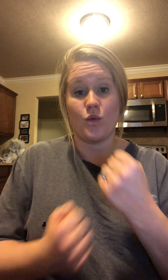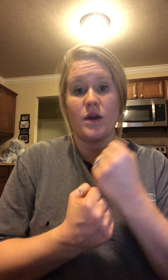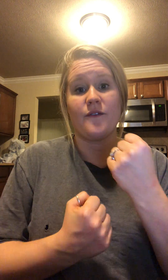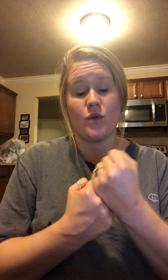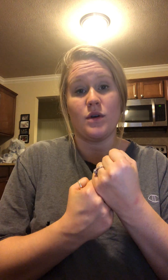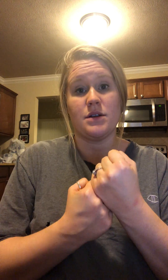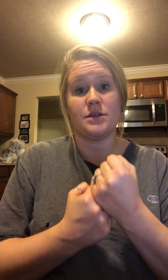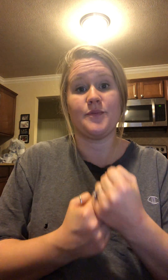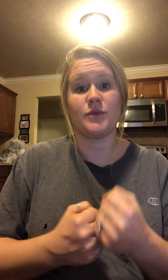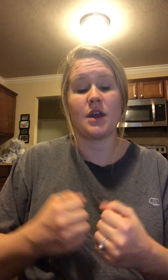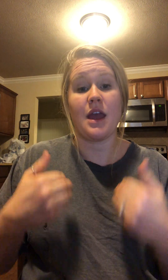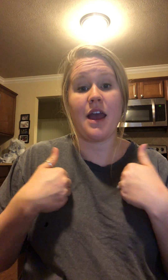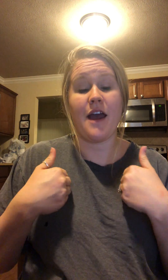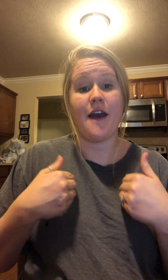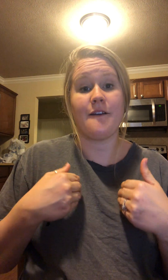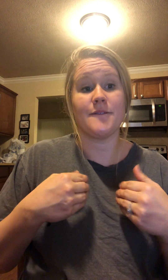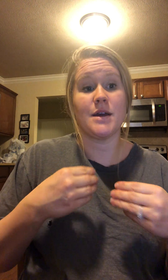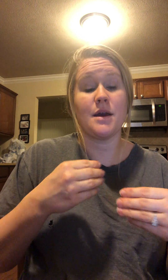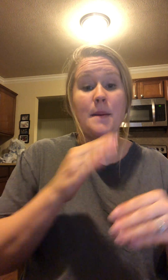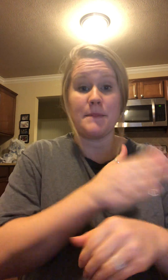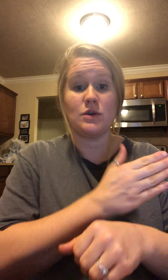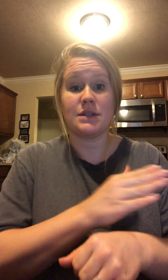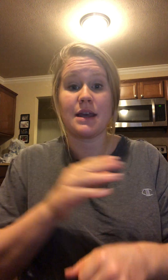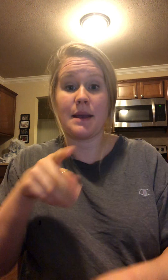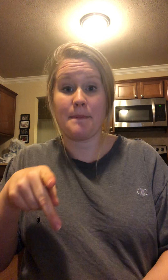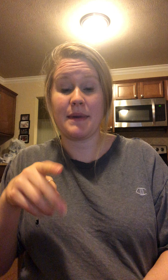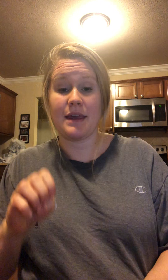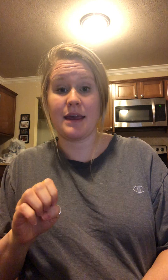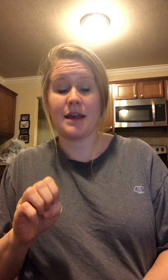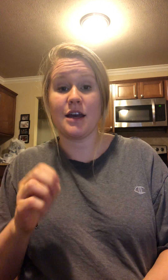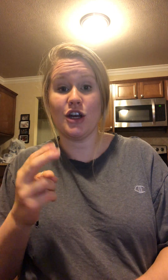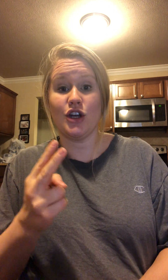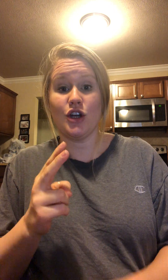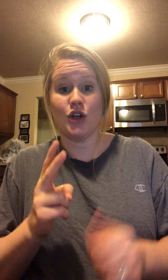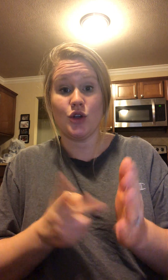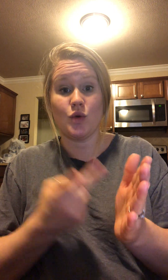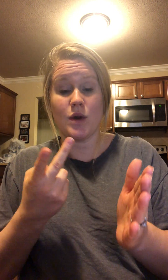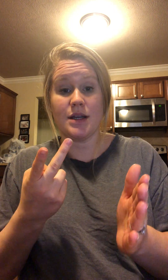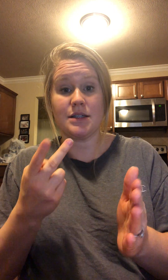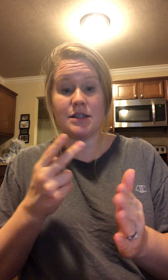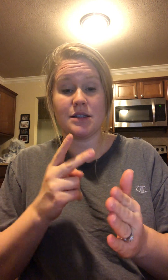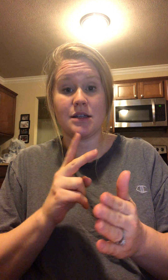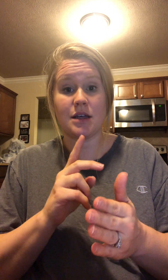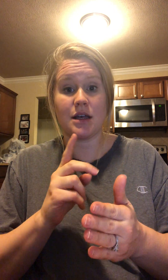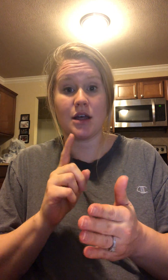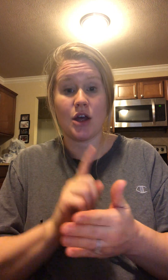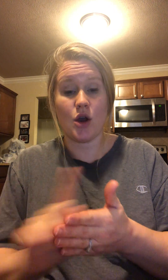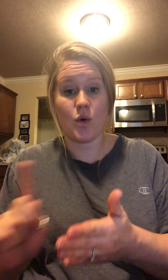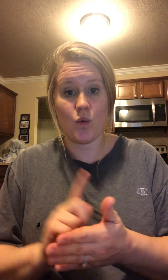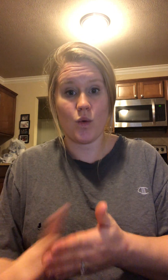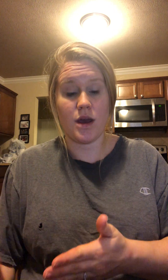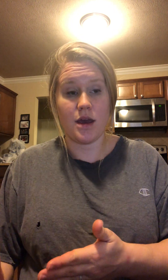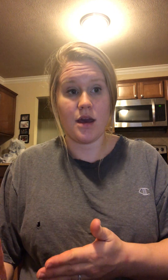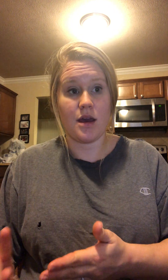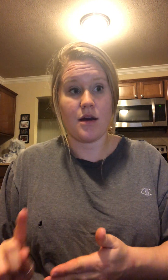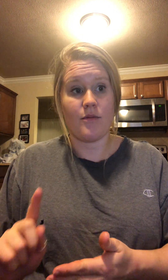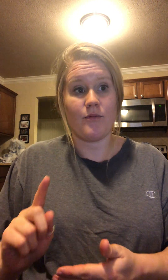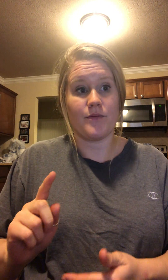and PE twice a week. We have library and computer lab once a week. Special area teachers